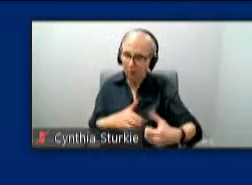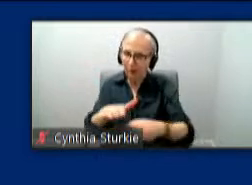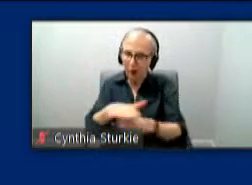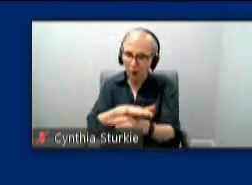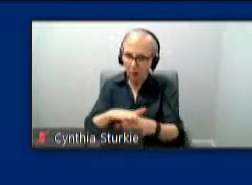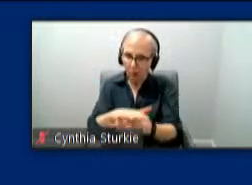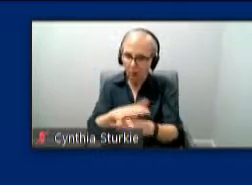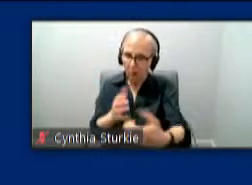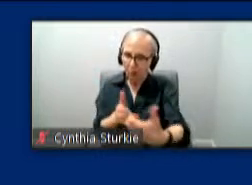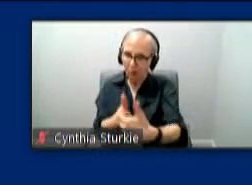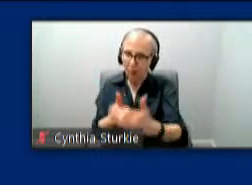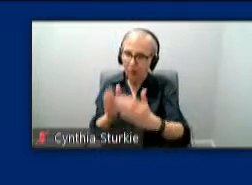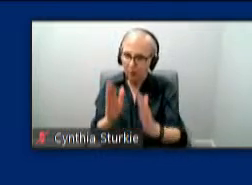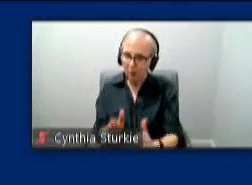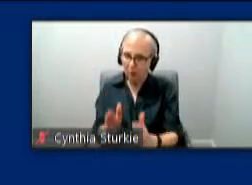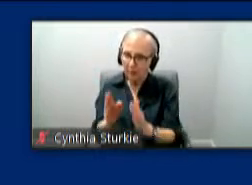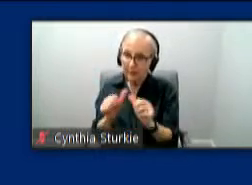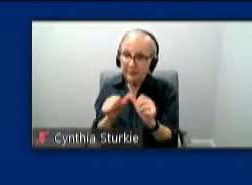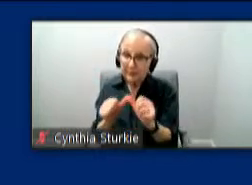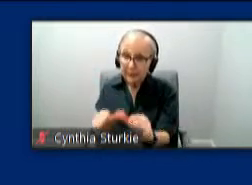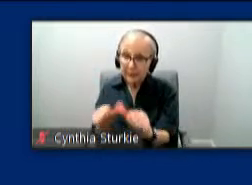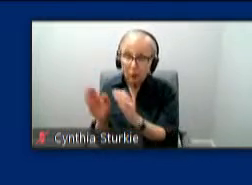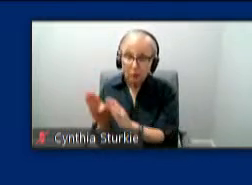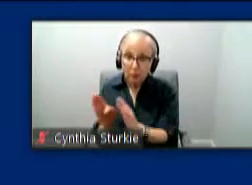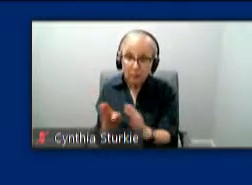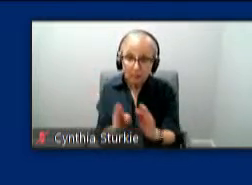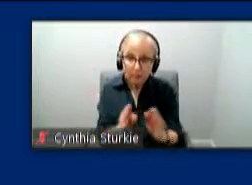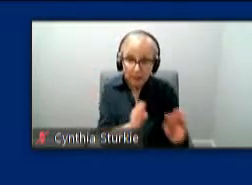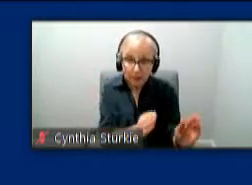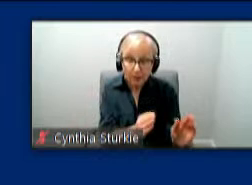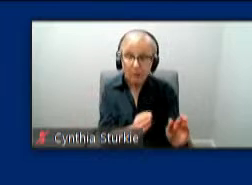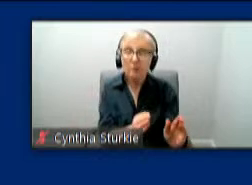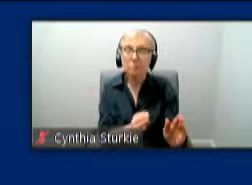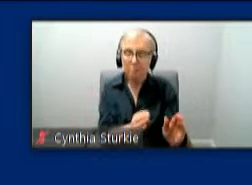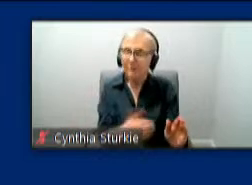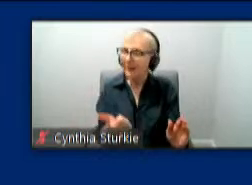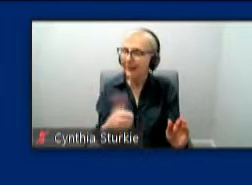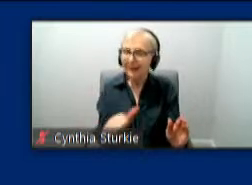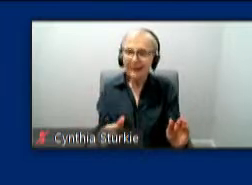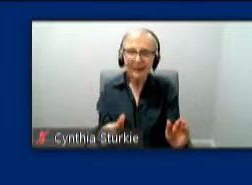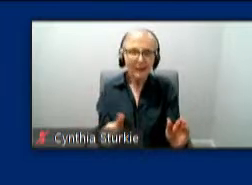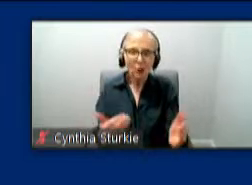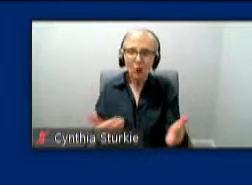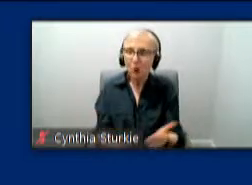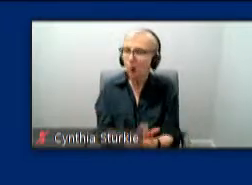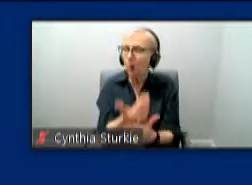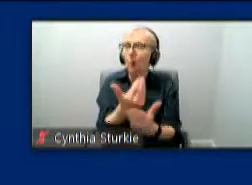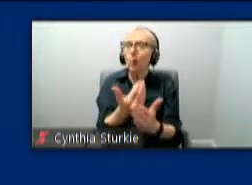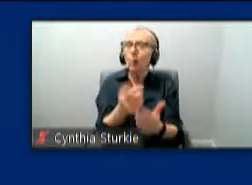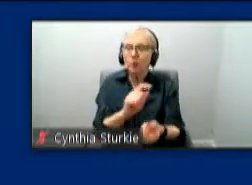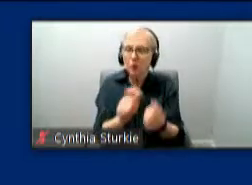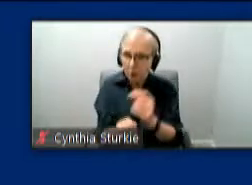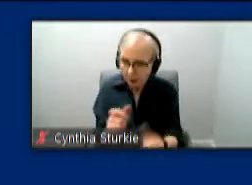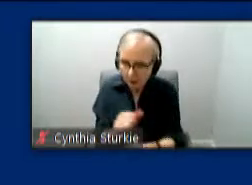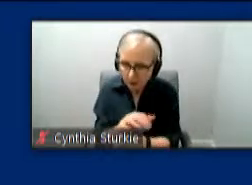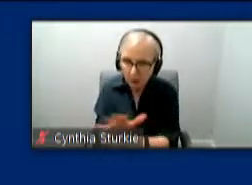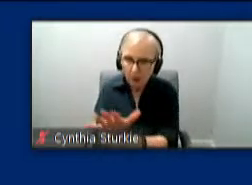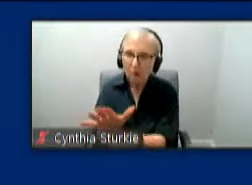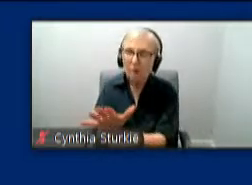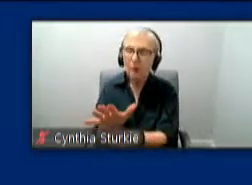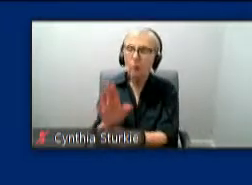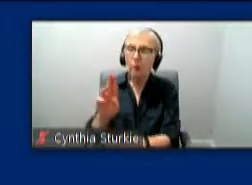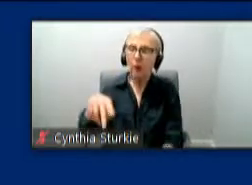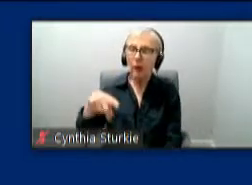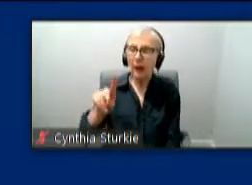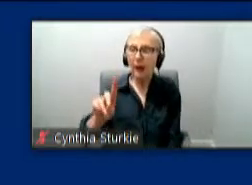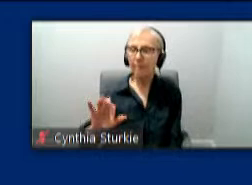to prepare for whatever the future may hold with COVID. We will make sure that we are updating all of our disease investigation